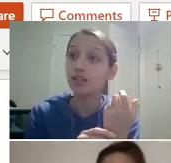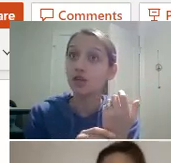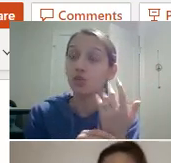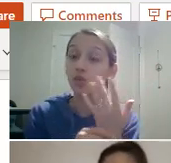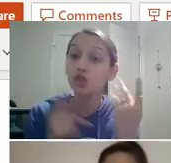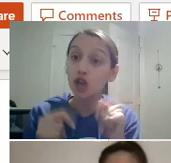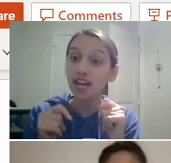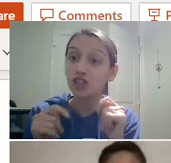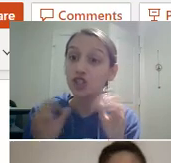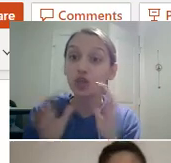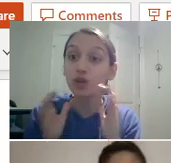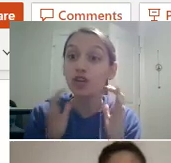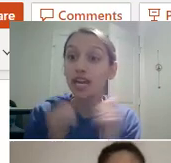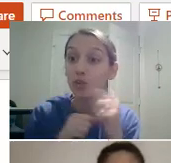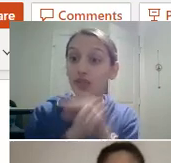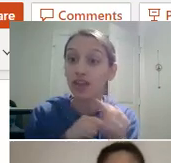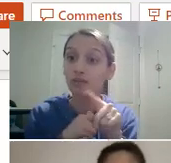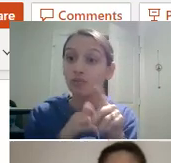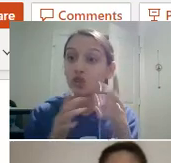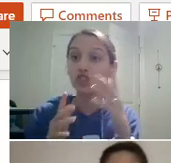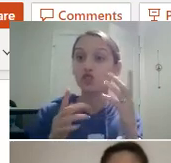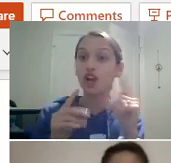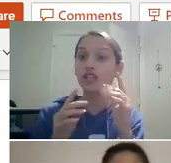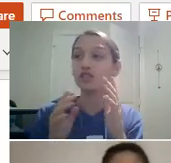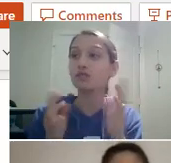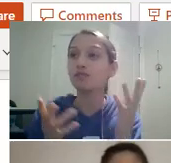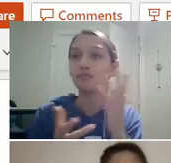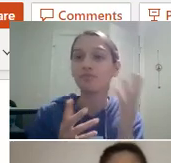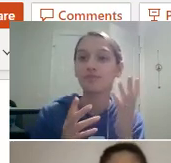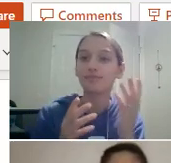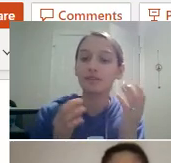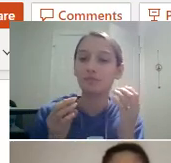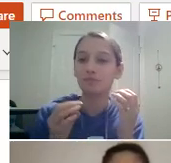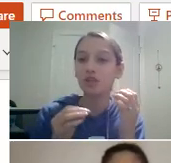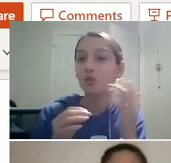because when we're trying to just communicate with them, we're just trying to,